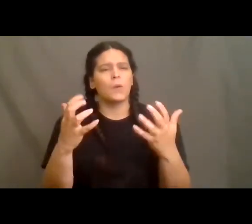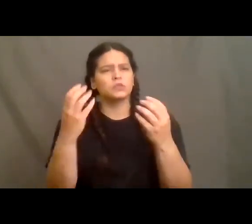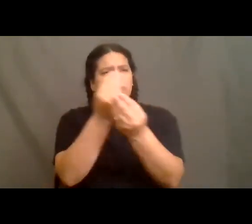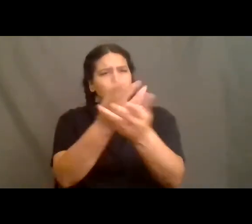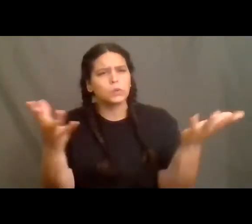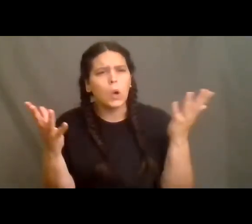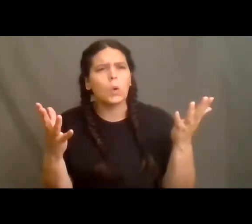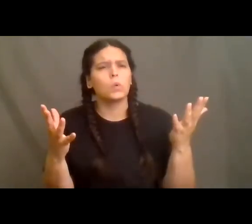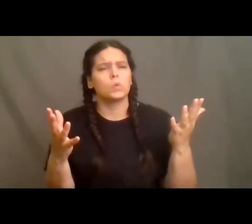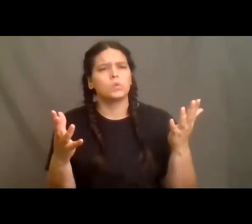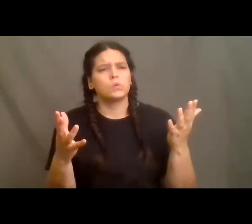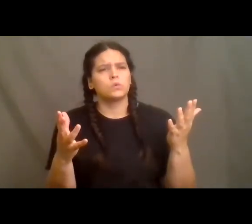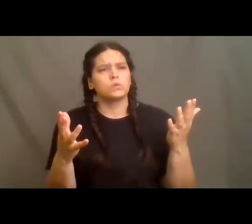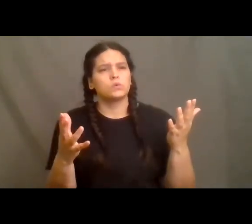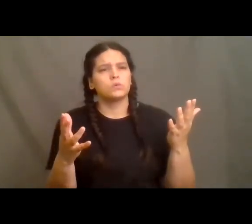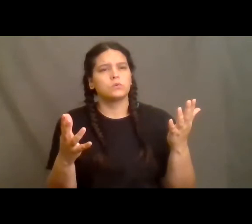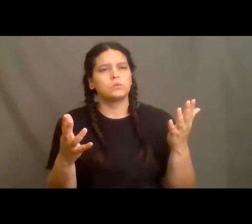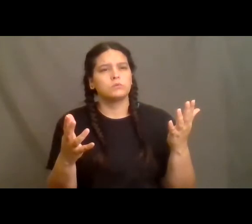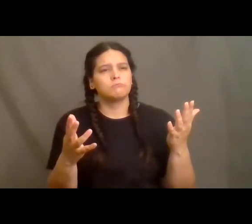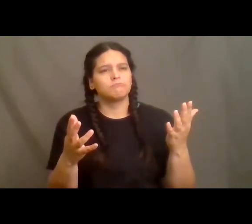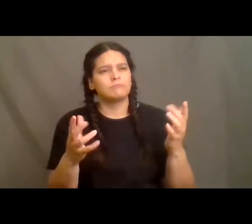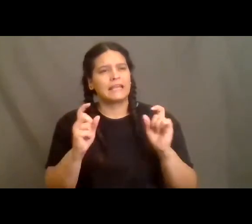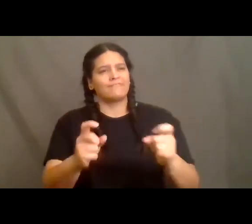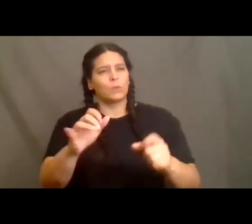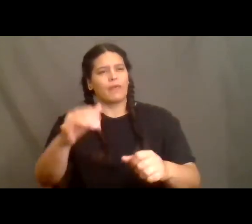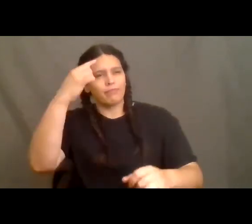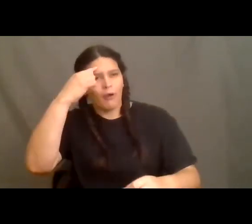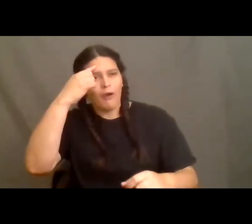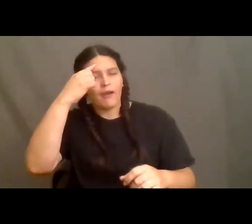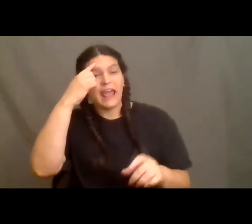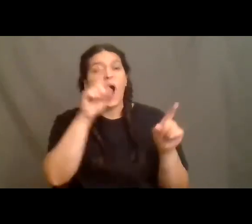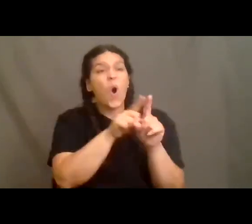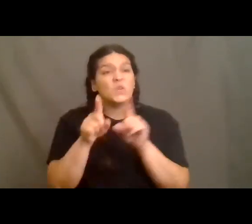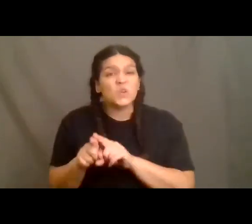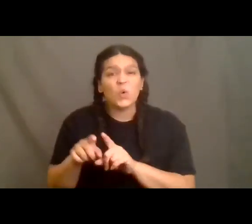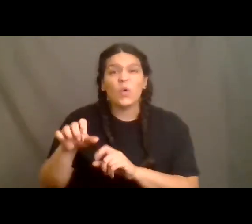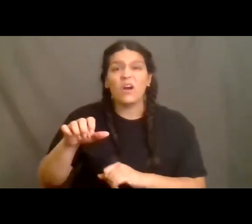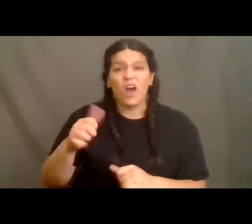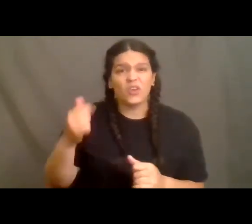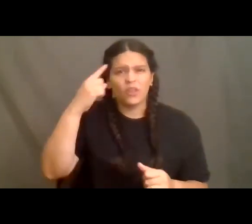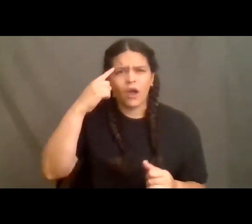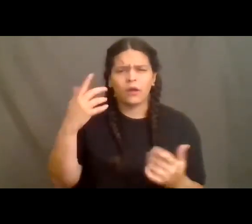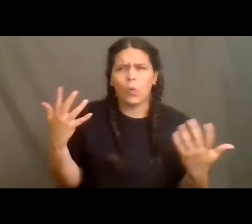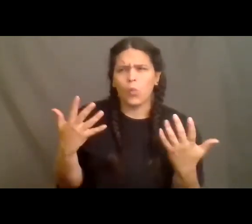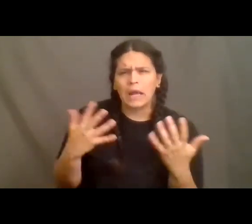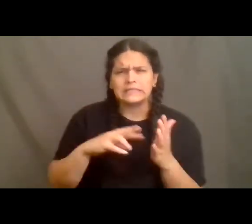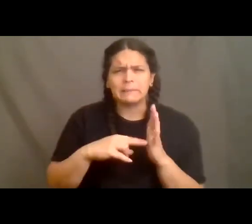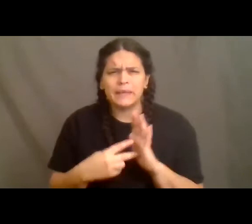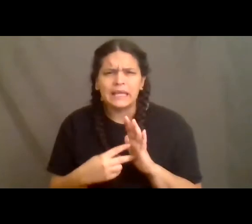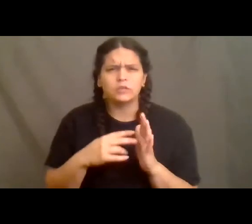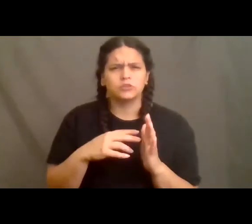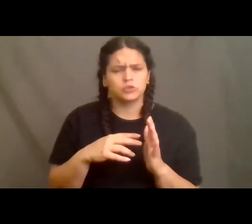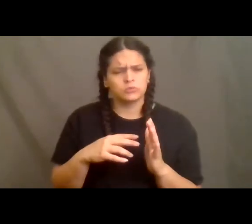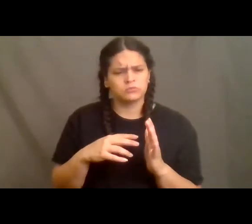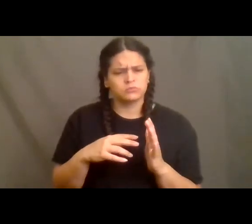that thought, but also the thought of what it means to be a good relative. What does it mean to be a